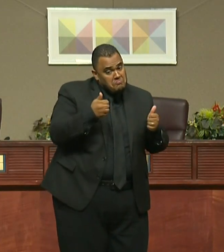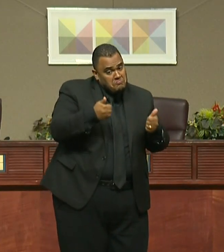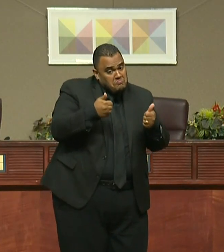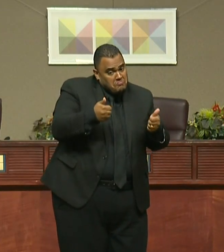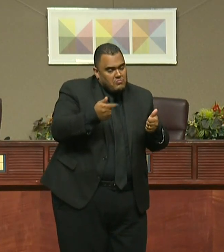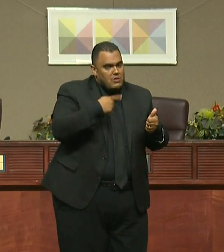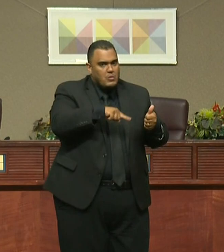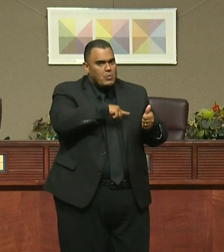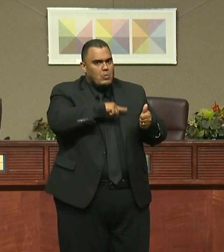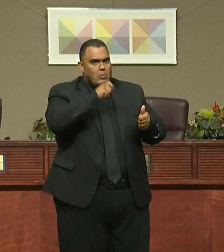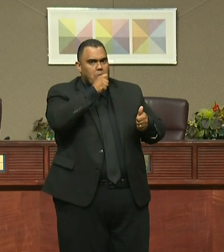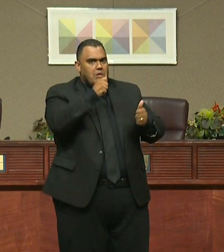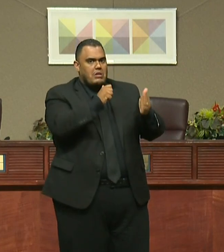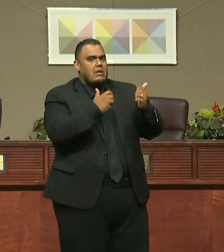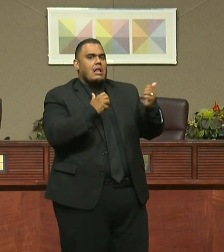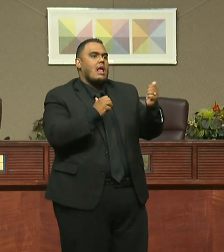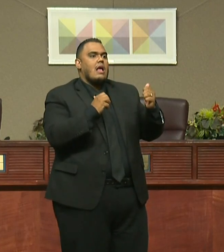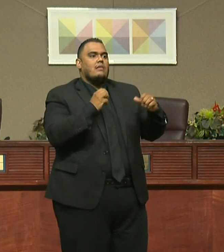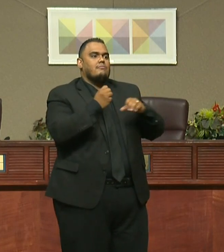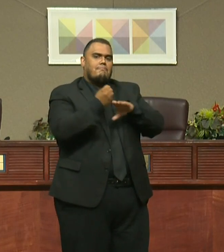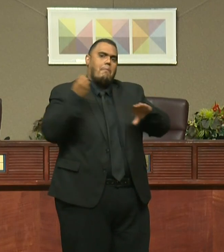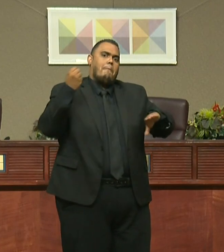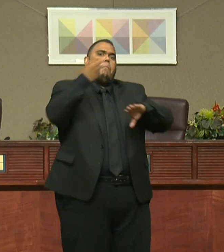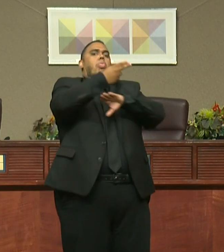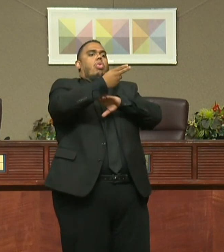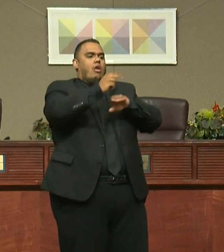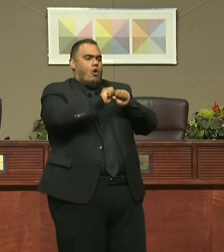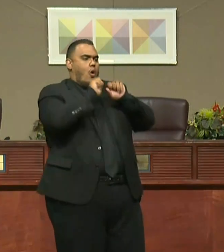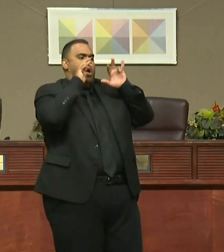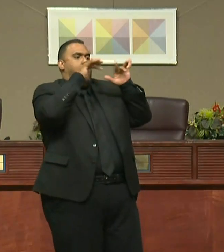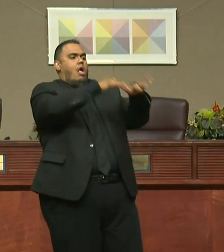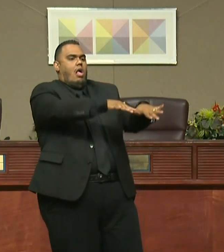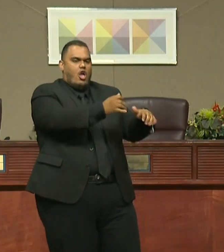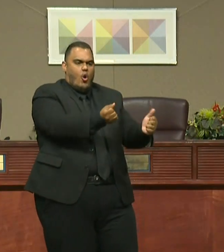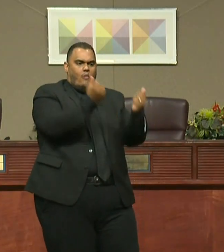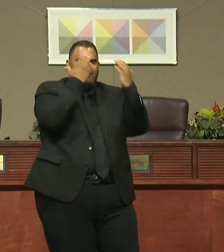the capacity of our healthcare system. So for me,